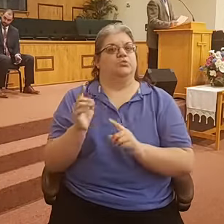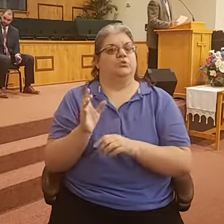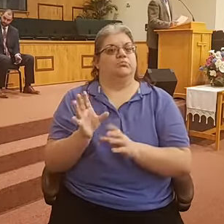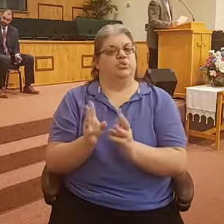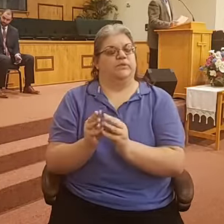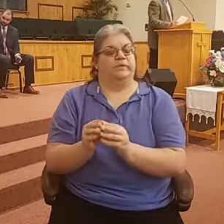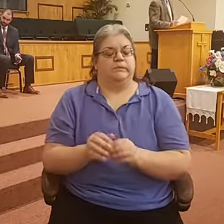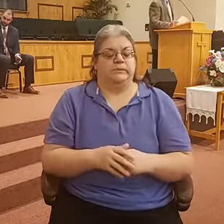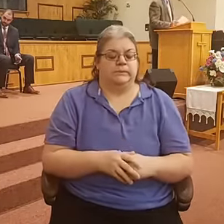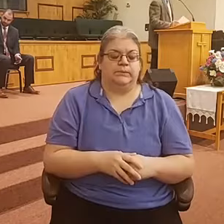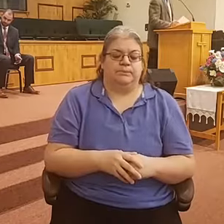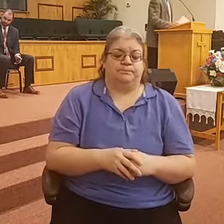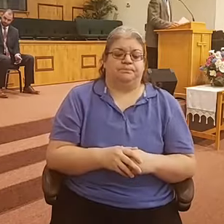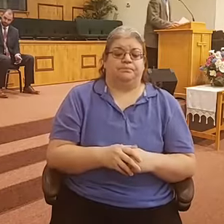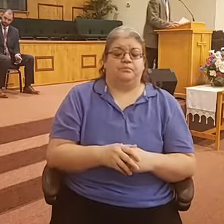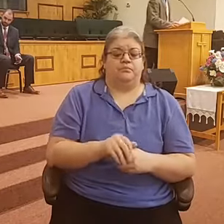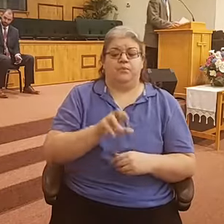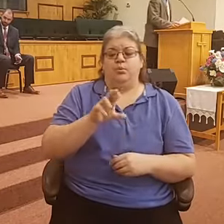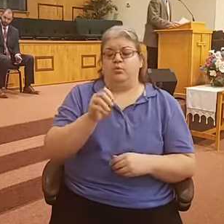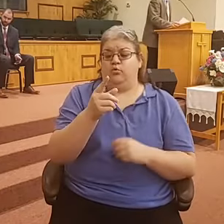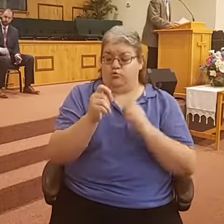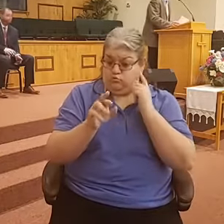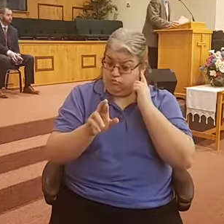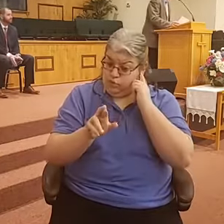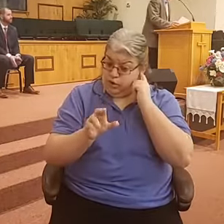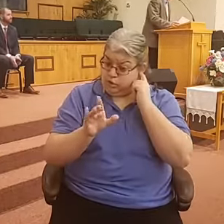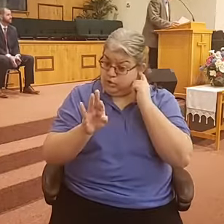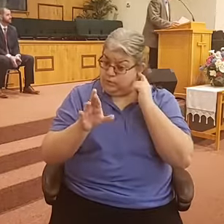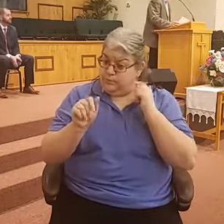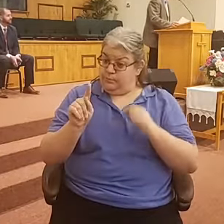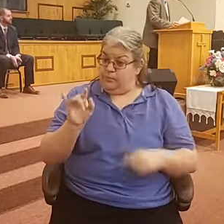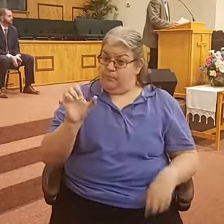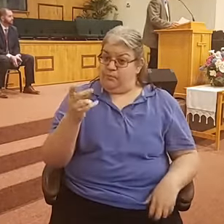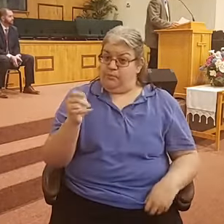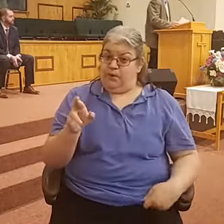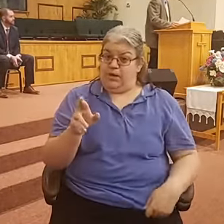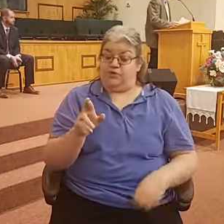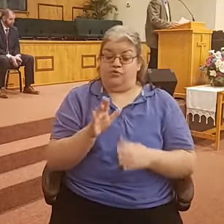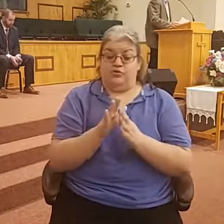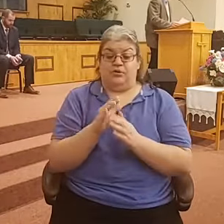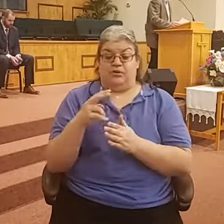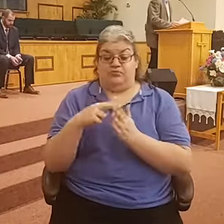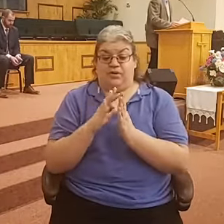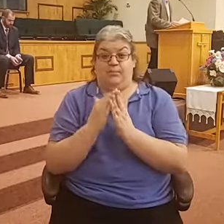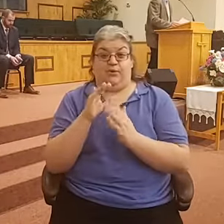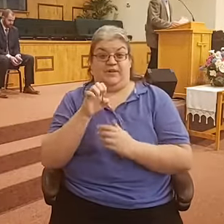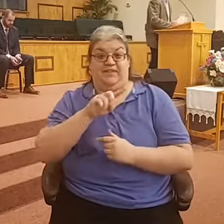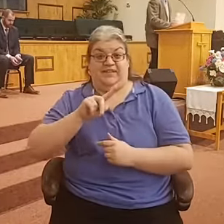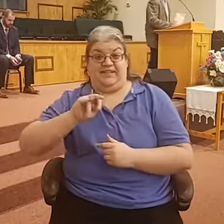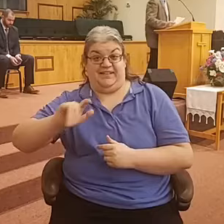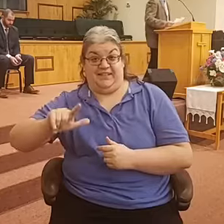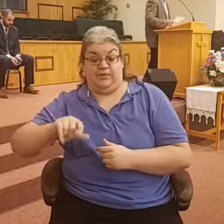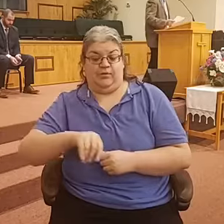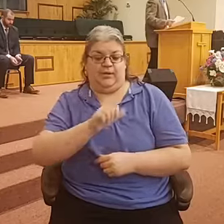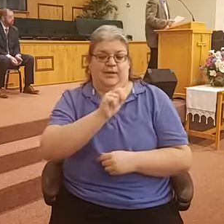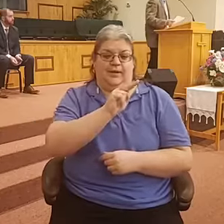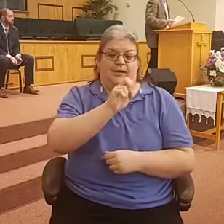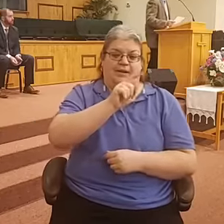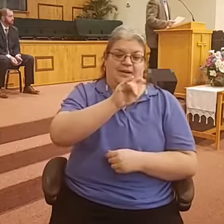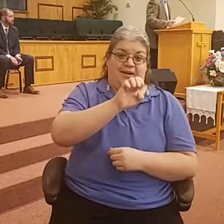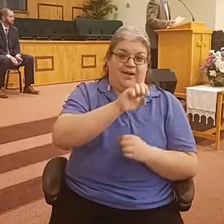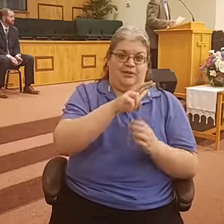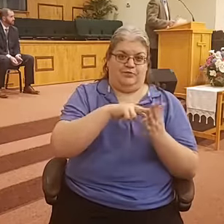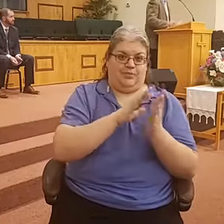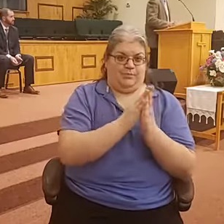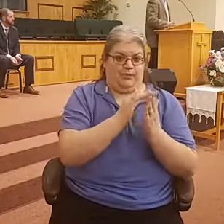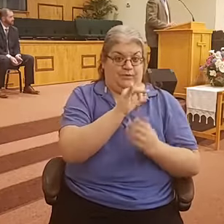mention, Roger Bratcher is in the book of Ezekiel, and Annette is in the book of Job, so they're making good